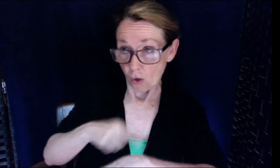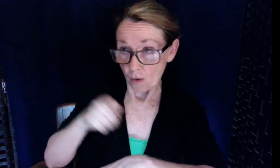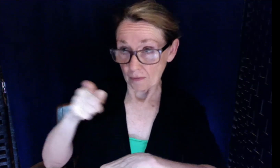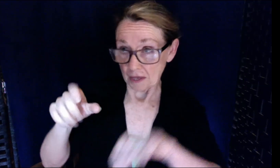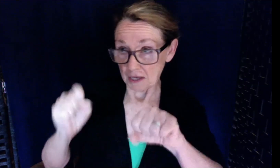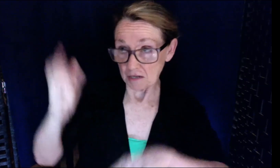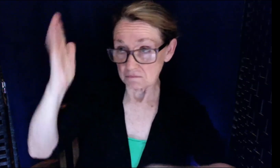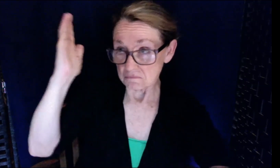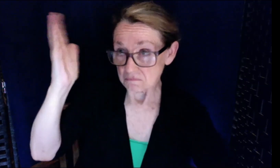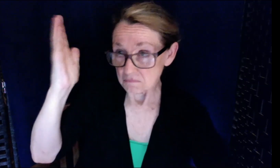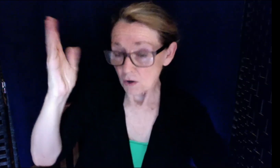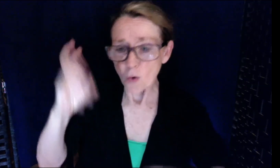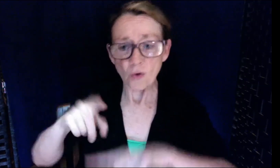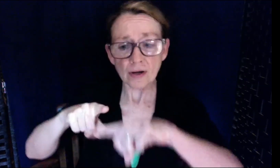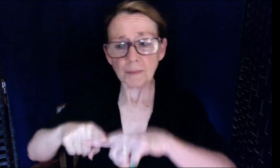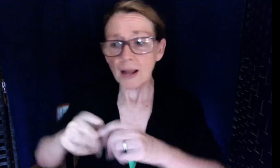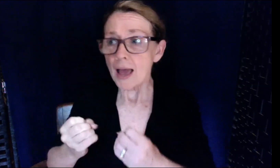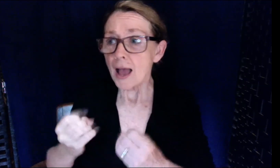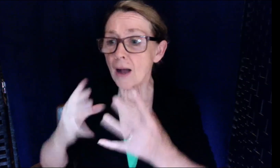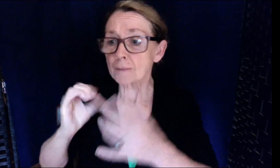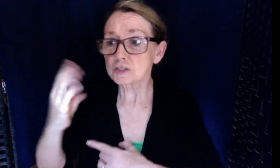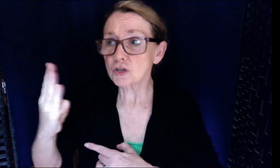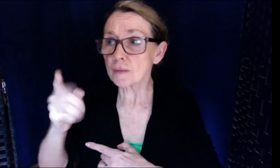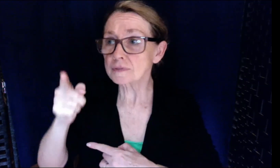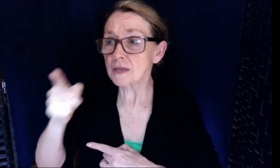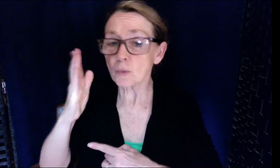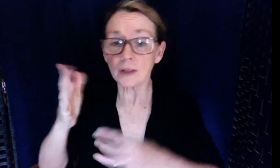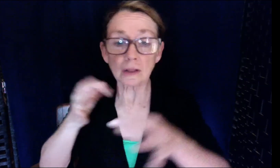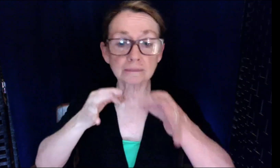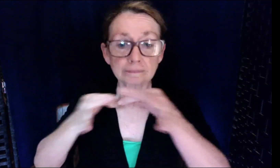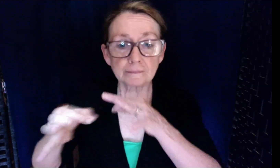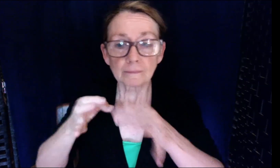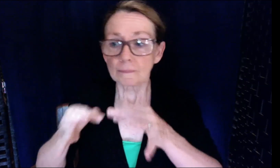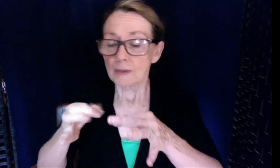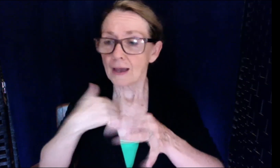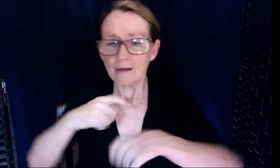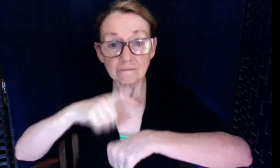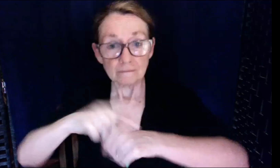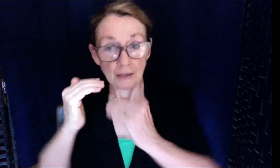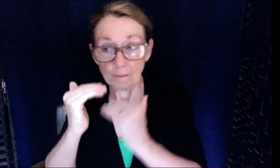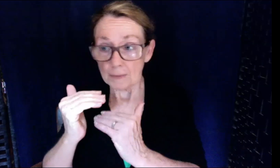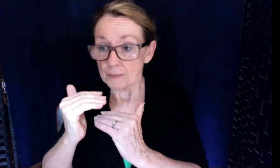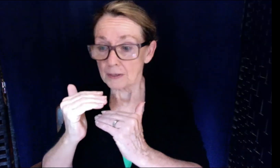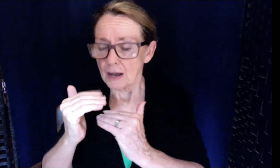just depending on how many jobs they're going to describe? Is there some kind of time limit? I just want to know what to tell